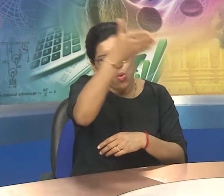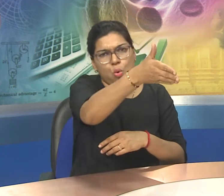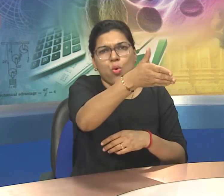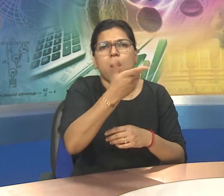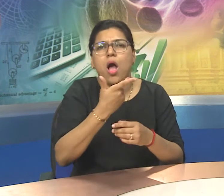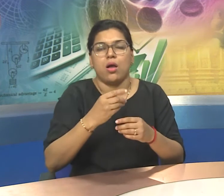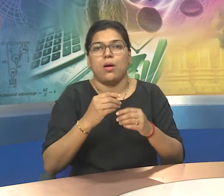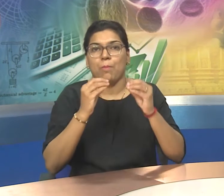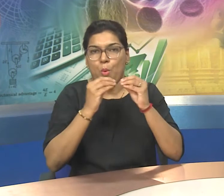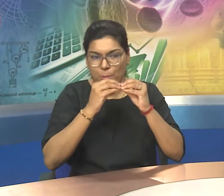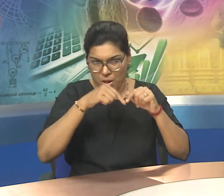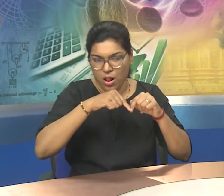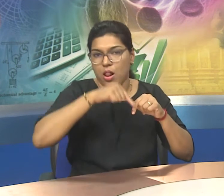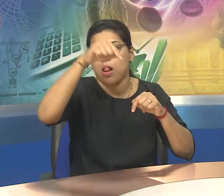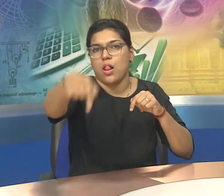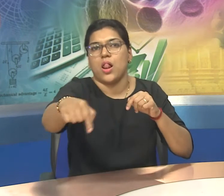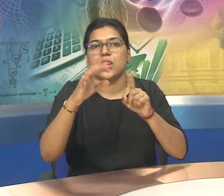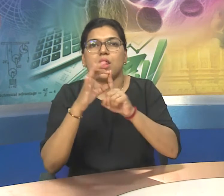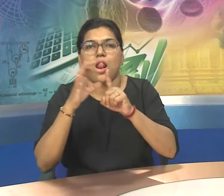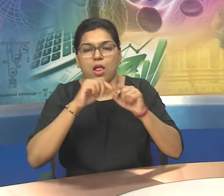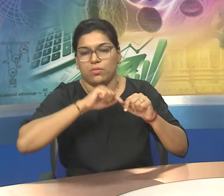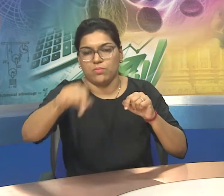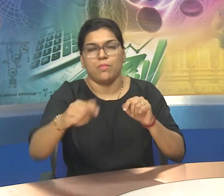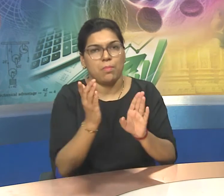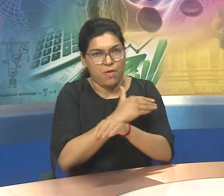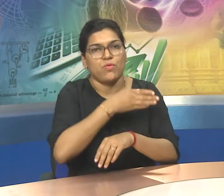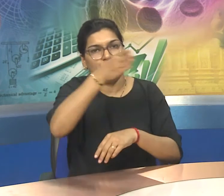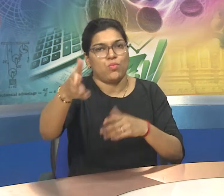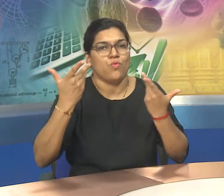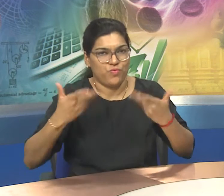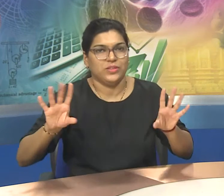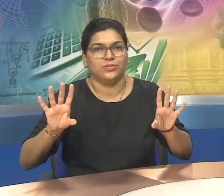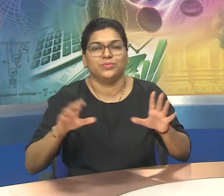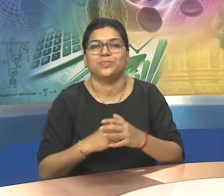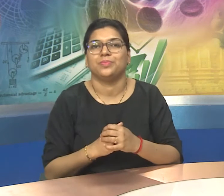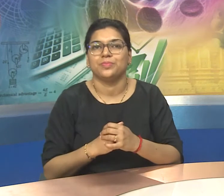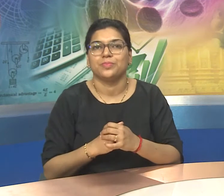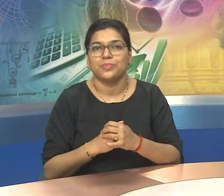sentence, it is they have gone from Mumbai to Delhi. This is the sentence.